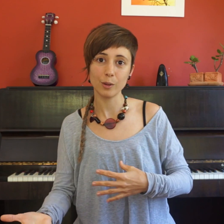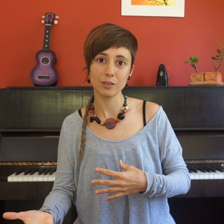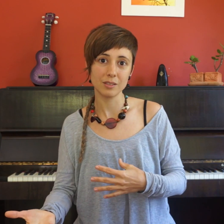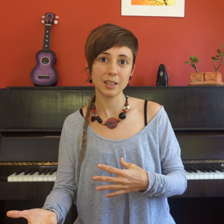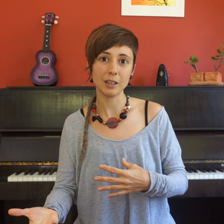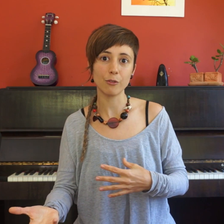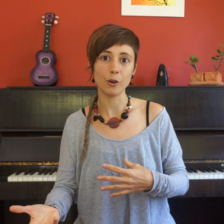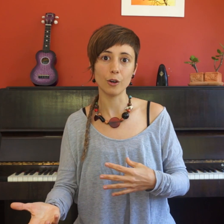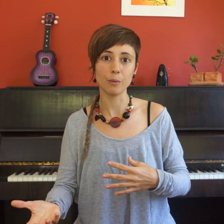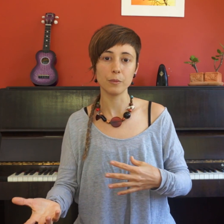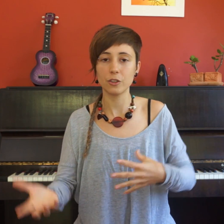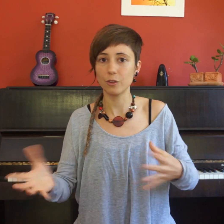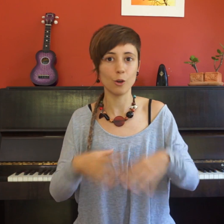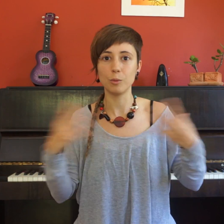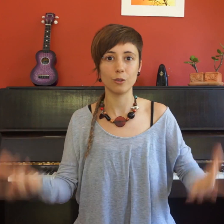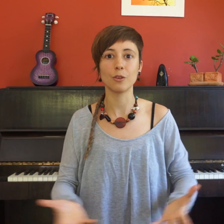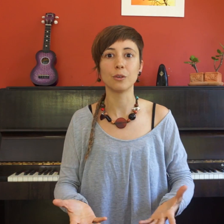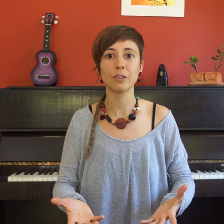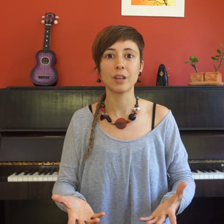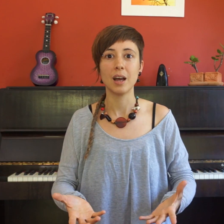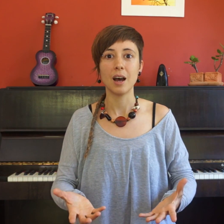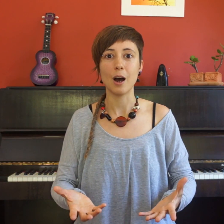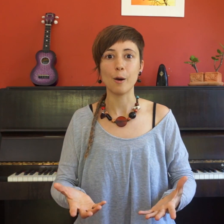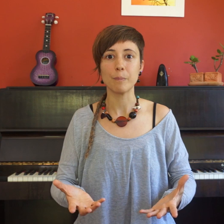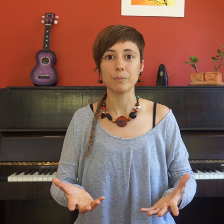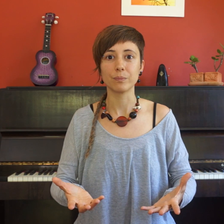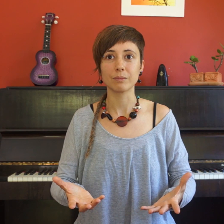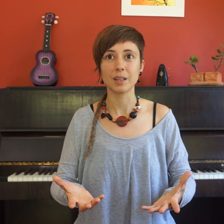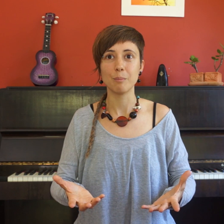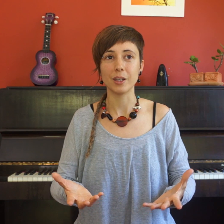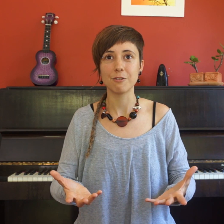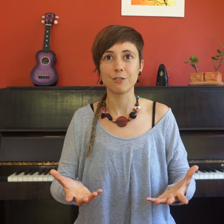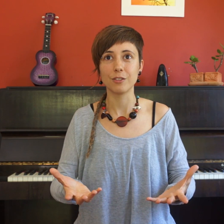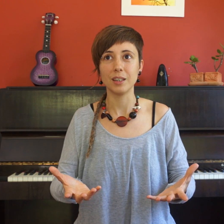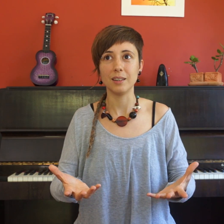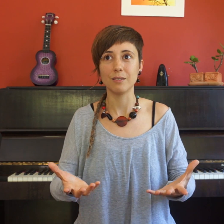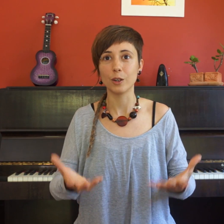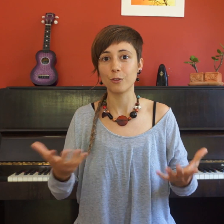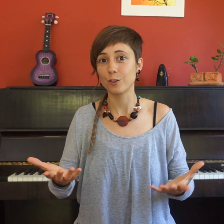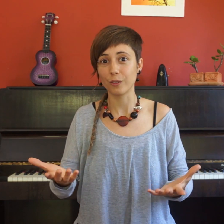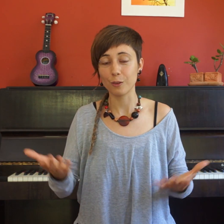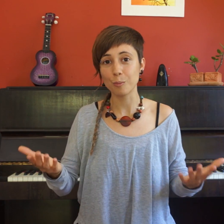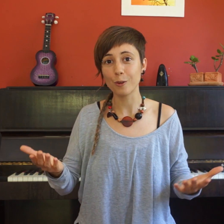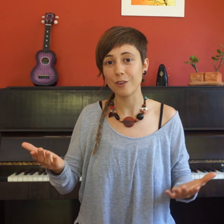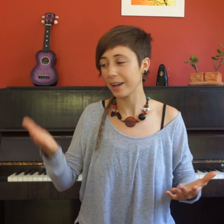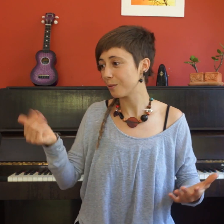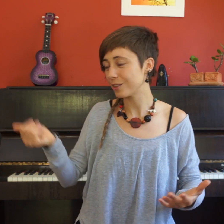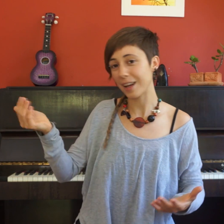was singing for her, just the normal songs. But if in one of the songs there's a butterfly, I would sign